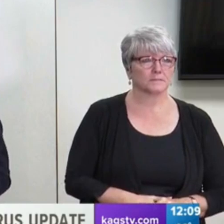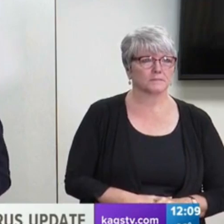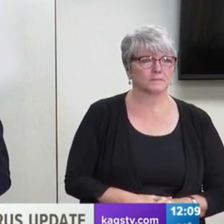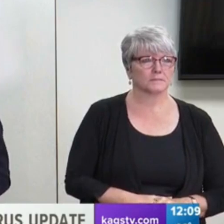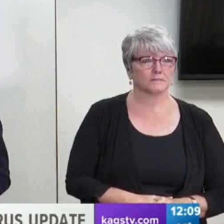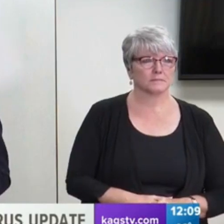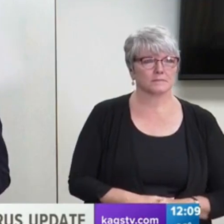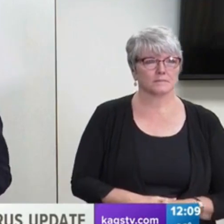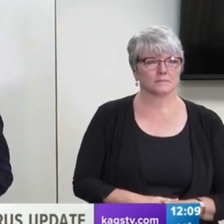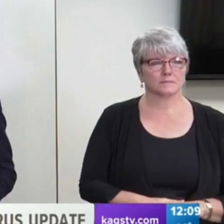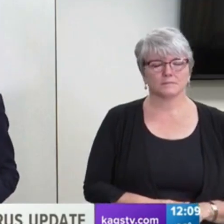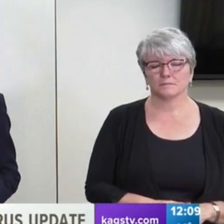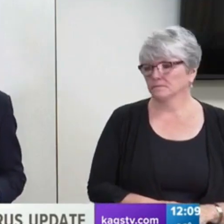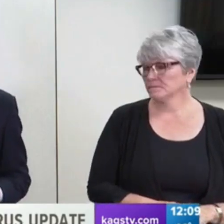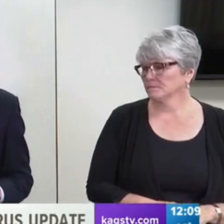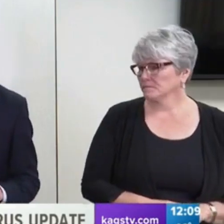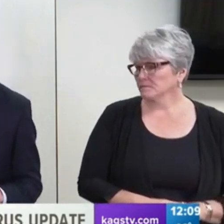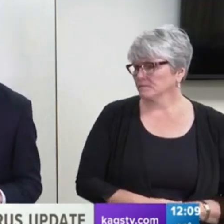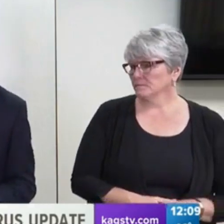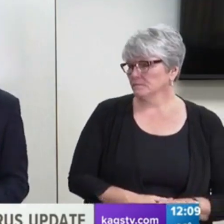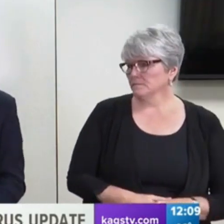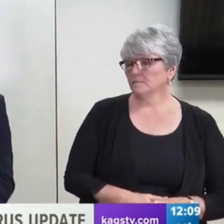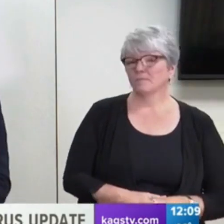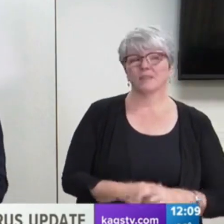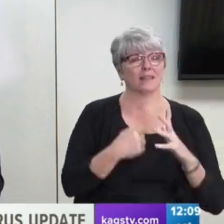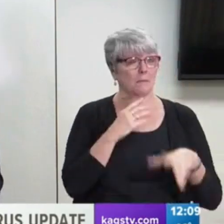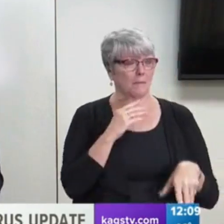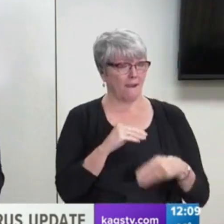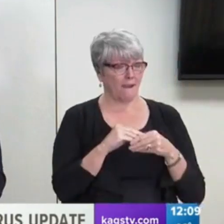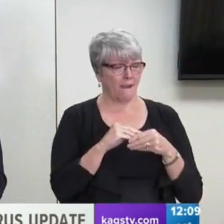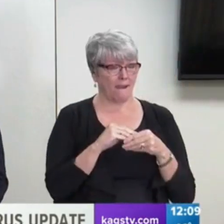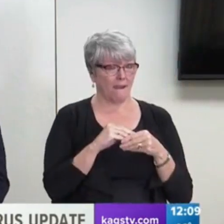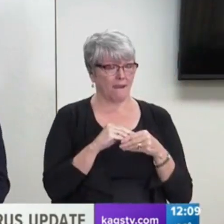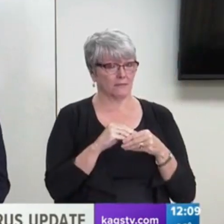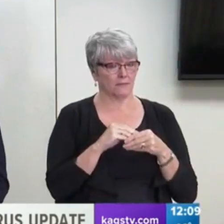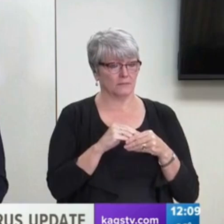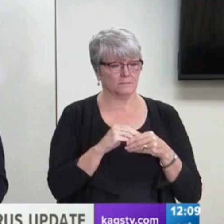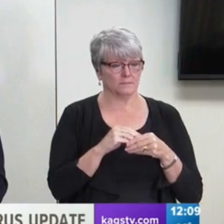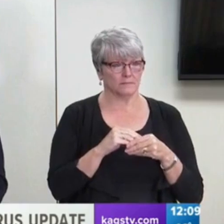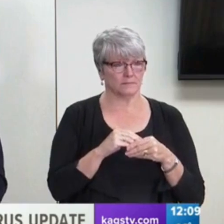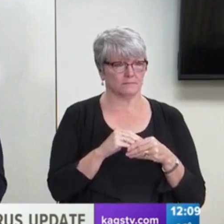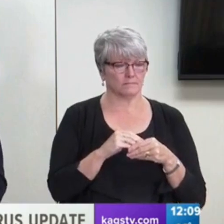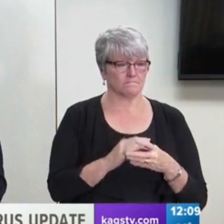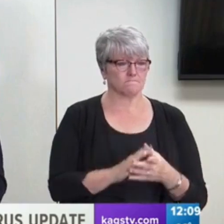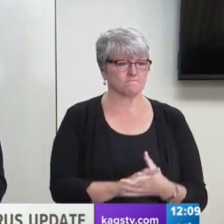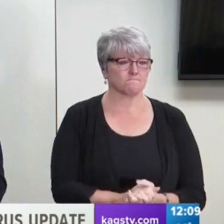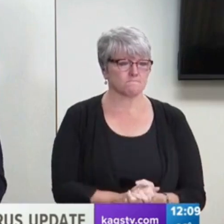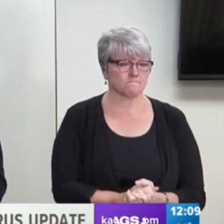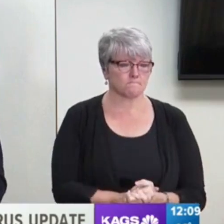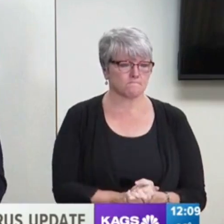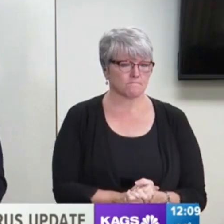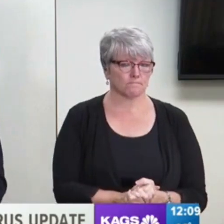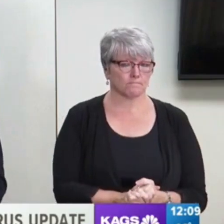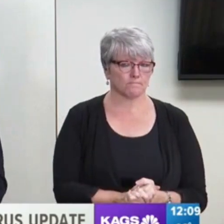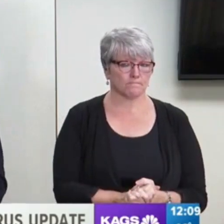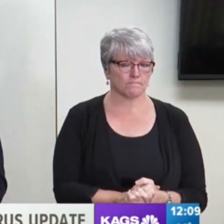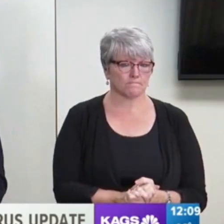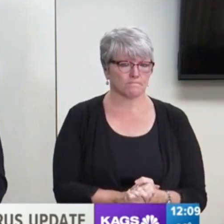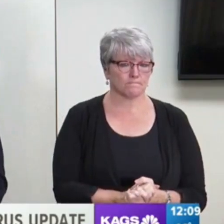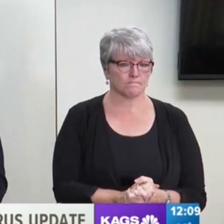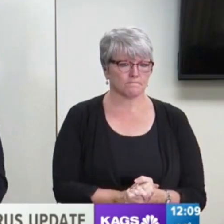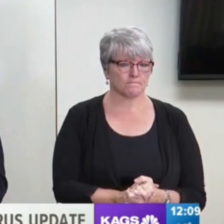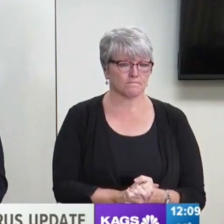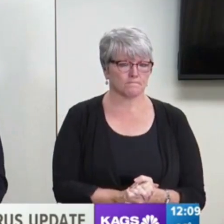you. And let me add, please, not to ask another question until you allow